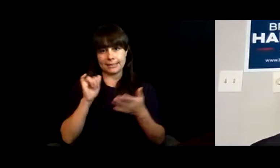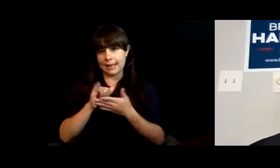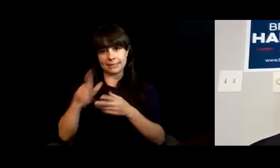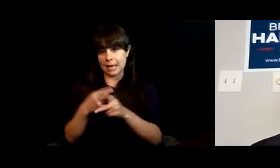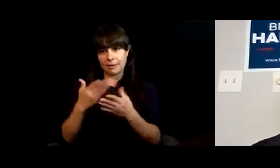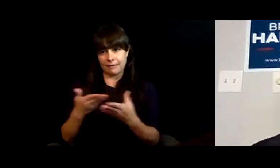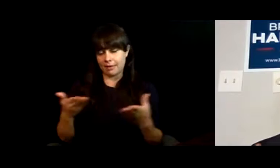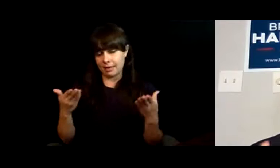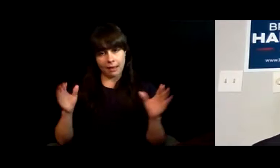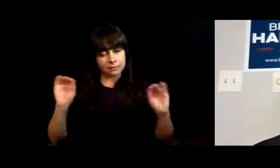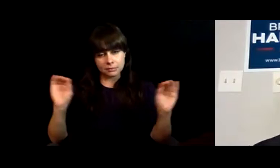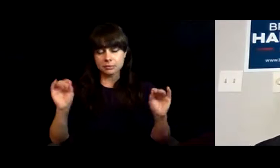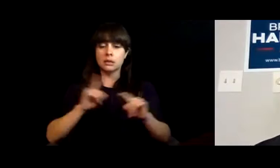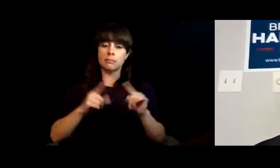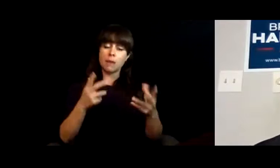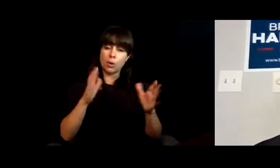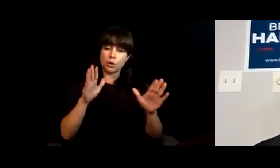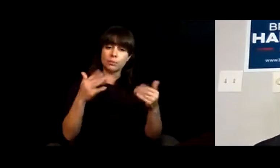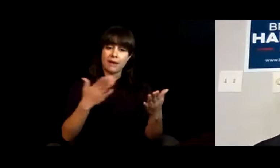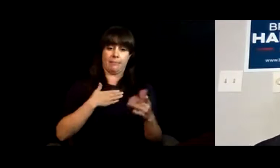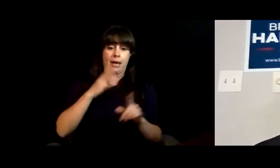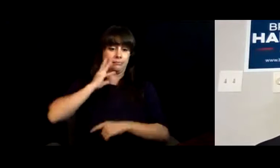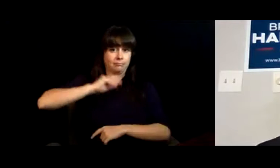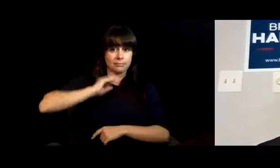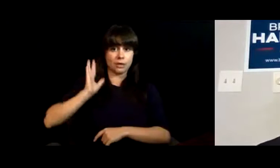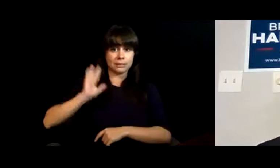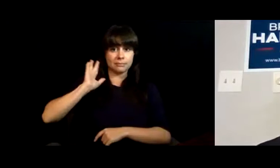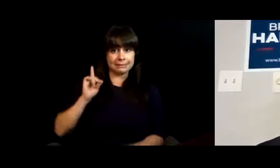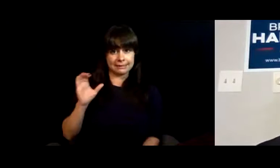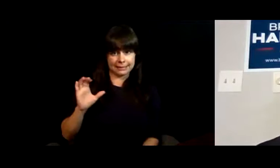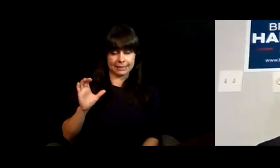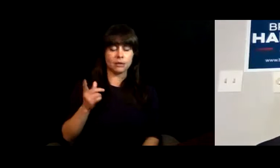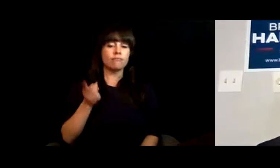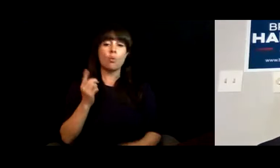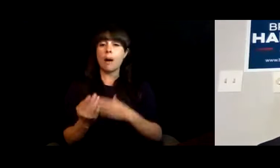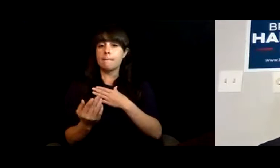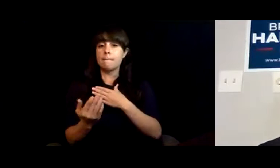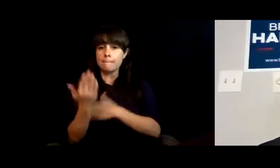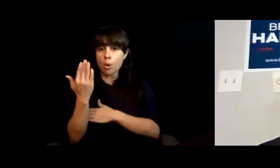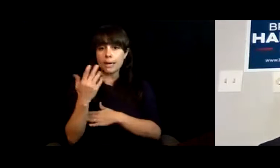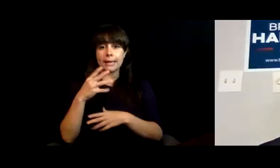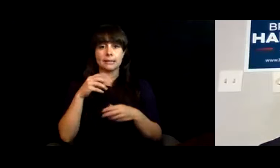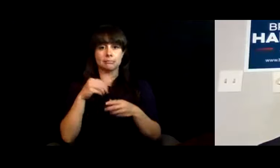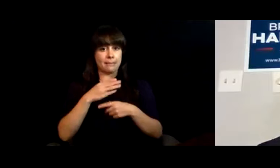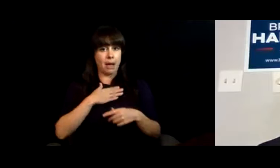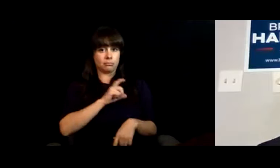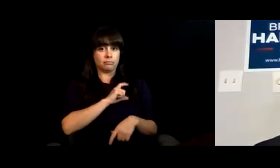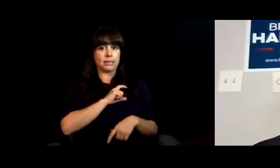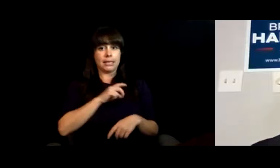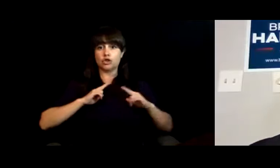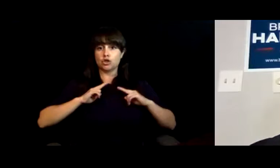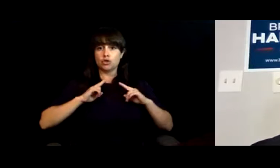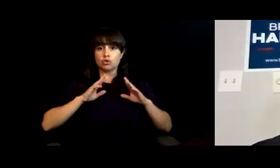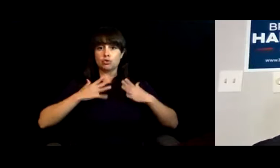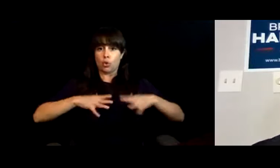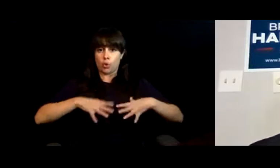But I want to give you a scenario of my time in DC. One morning in uniform, went with a coworker to go